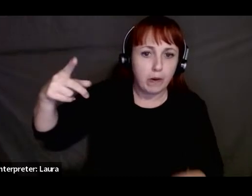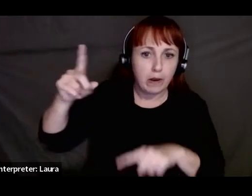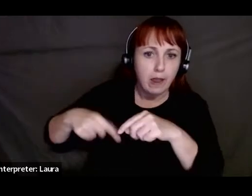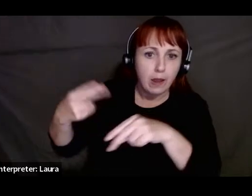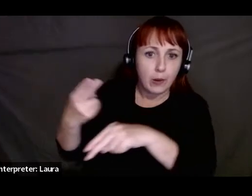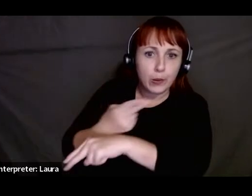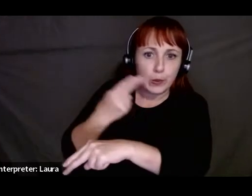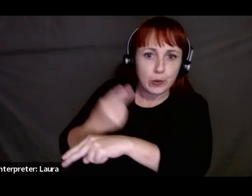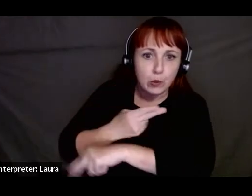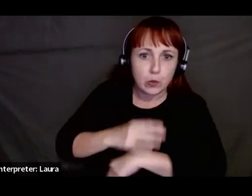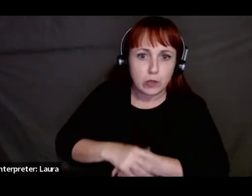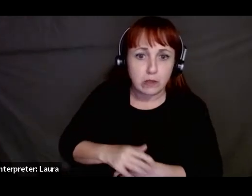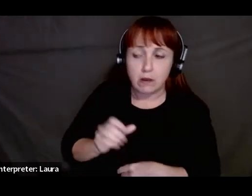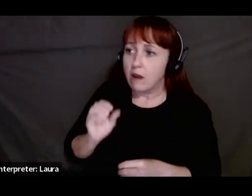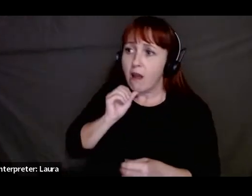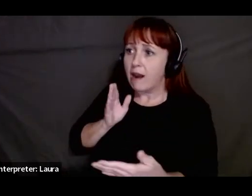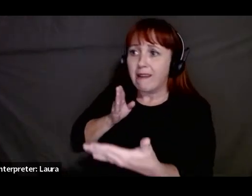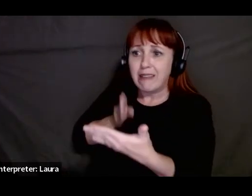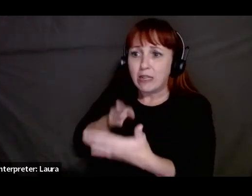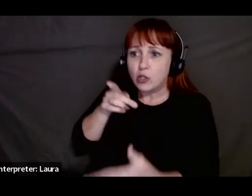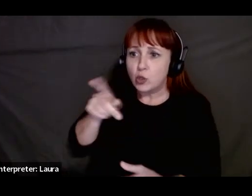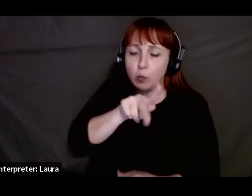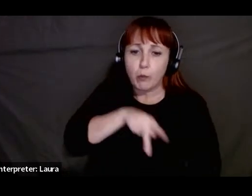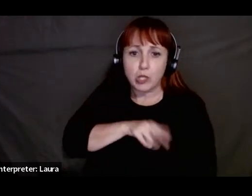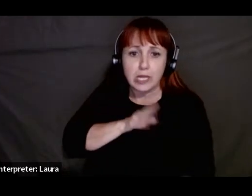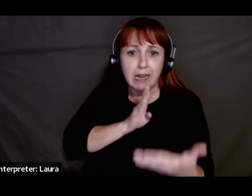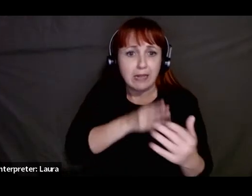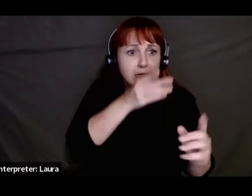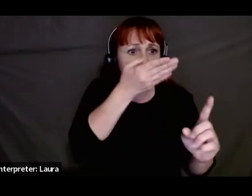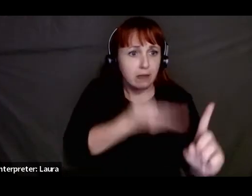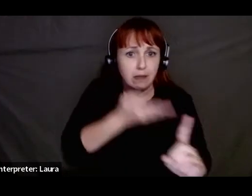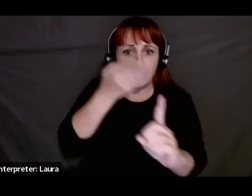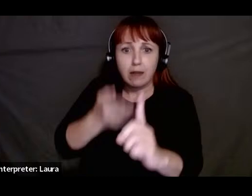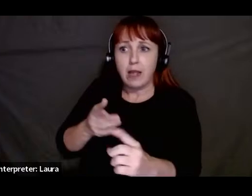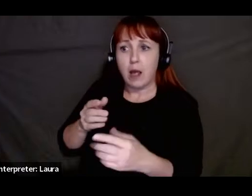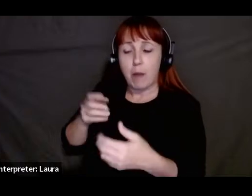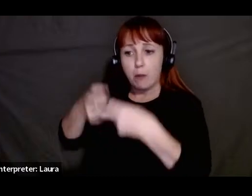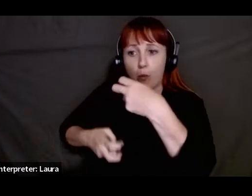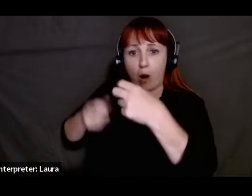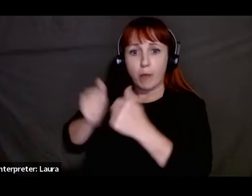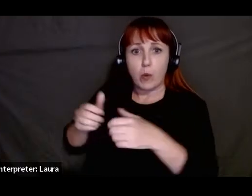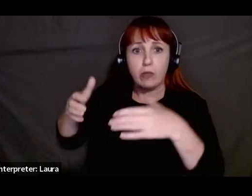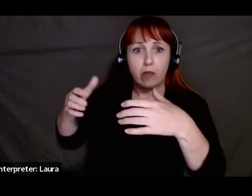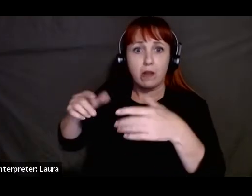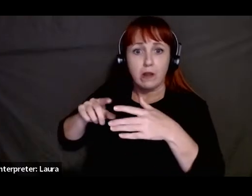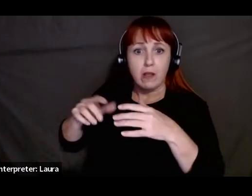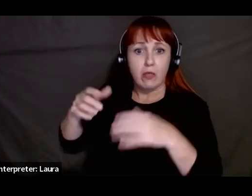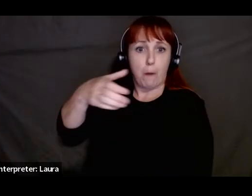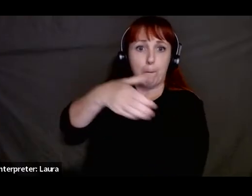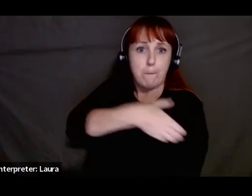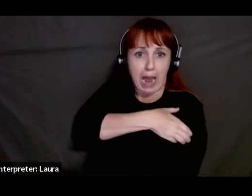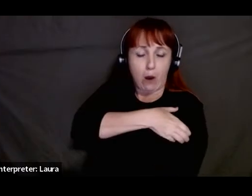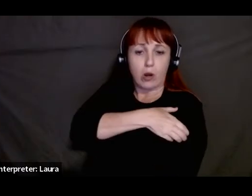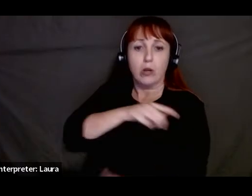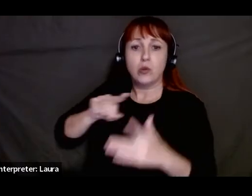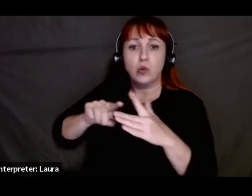I have nothing against you brothers. I take issue with the cowards who start wars and make you fight